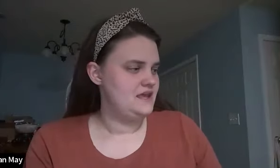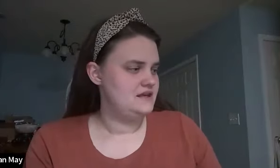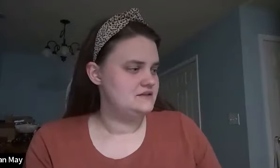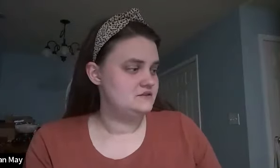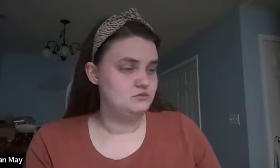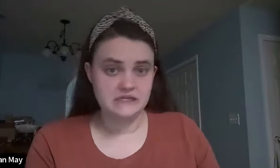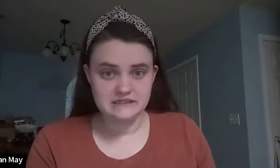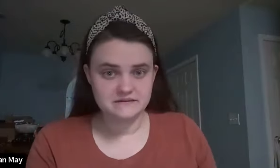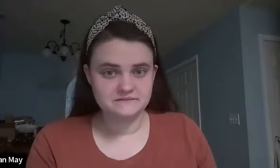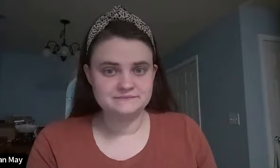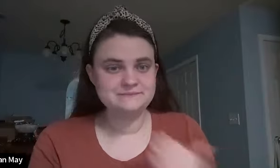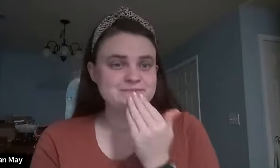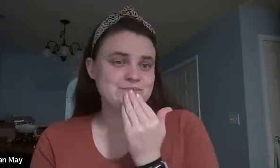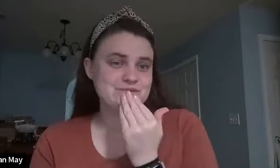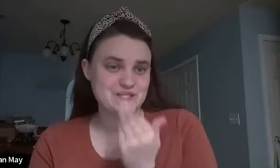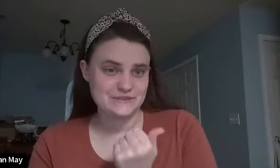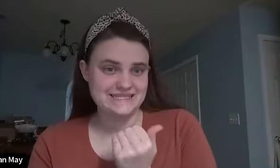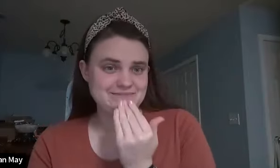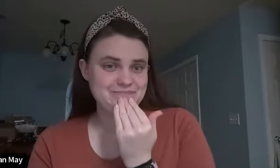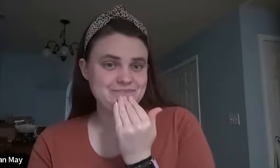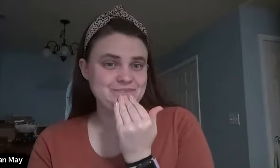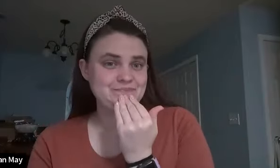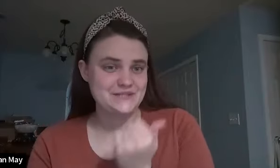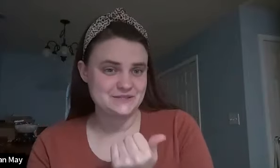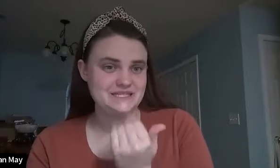Then sweet. Sweet.